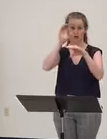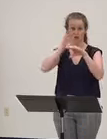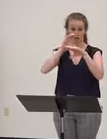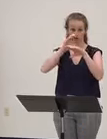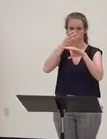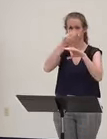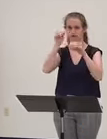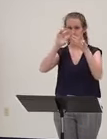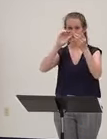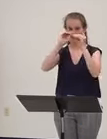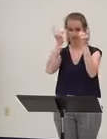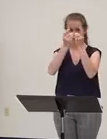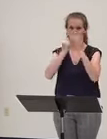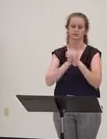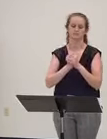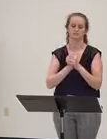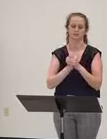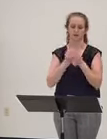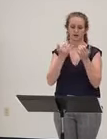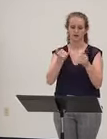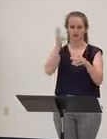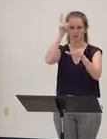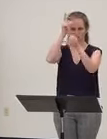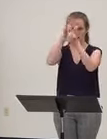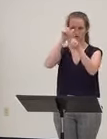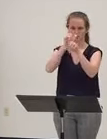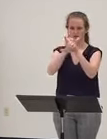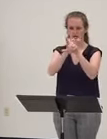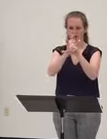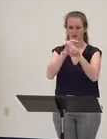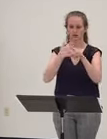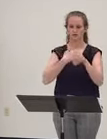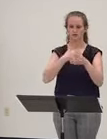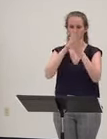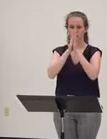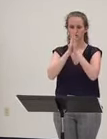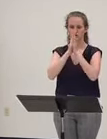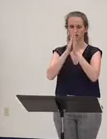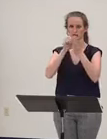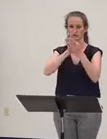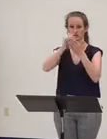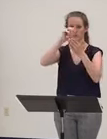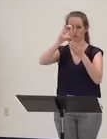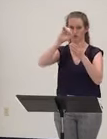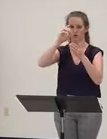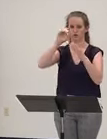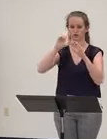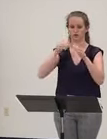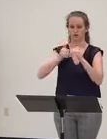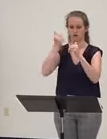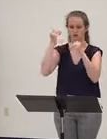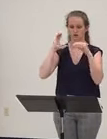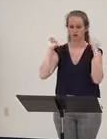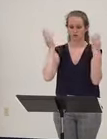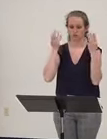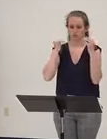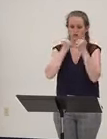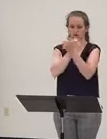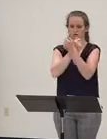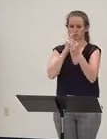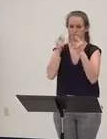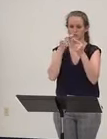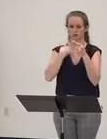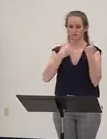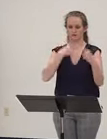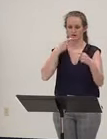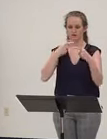well. And now, brothers and sisters, let us pray the prayer to St. Michael. St. Michael, the Archangel, defend